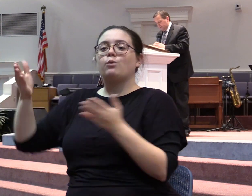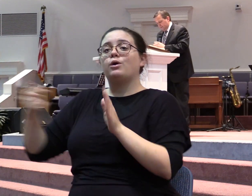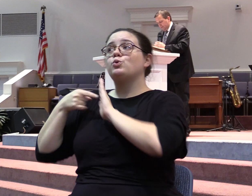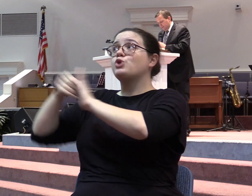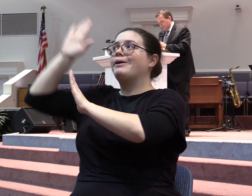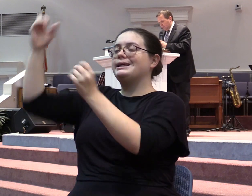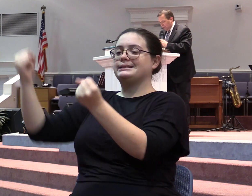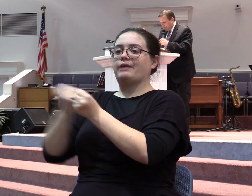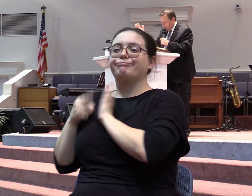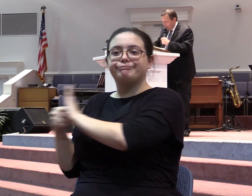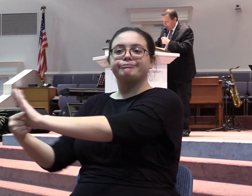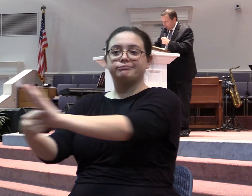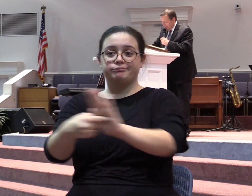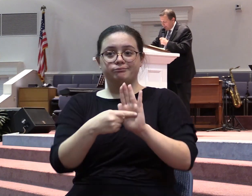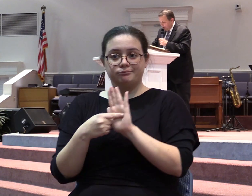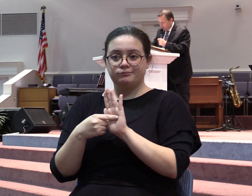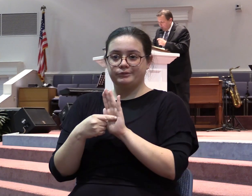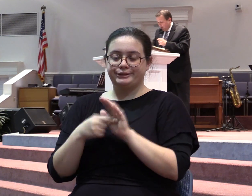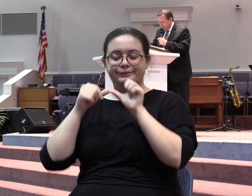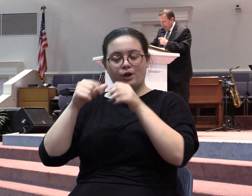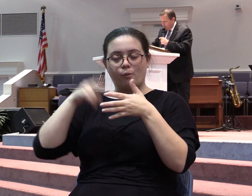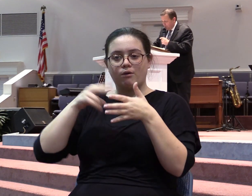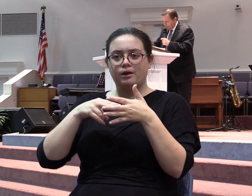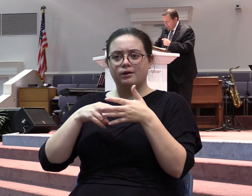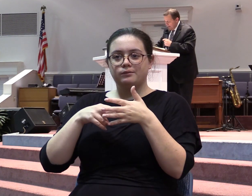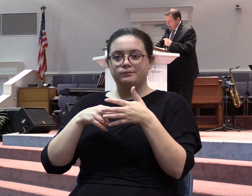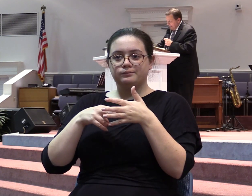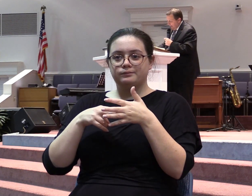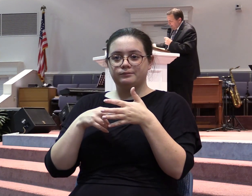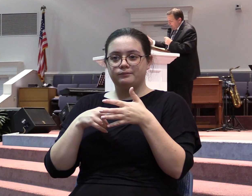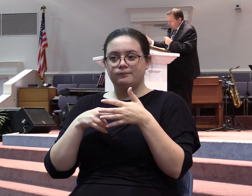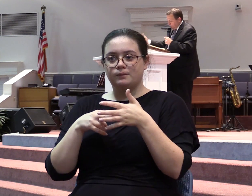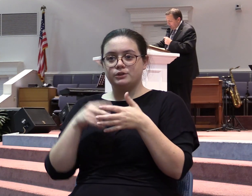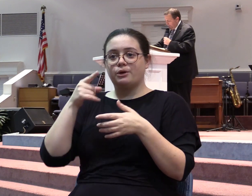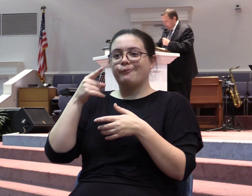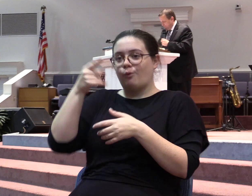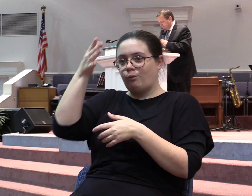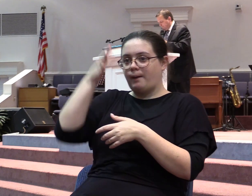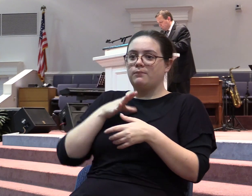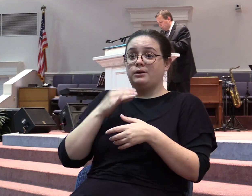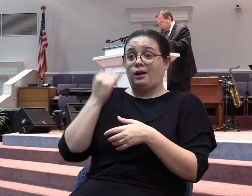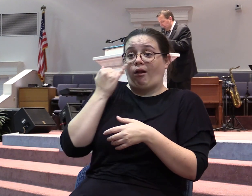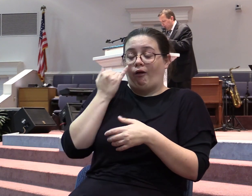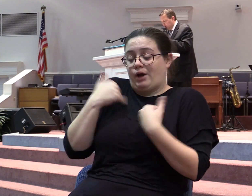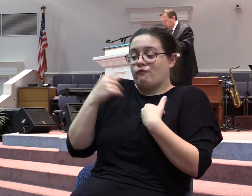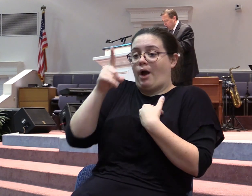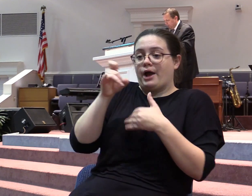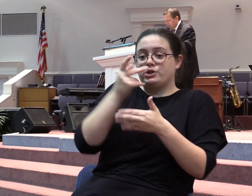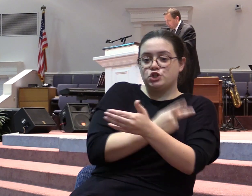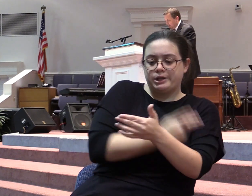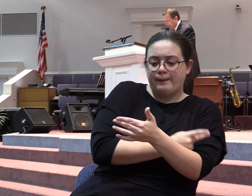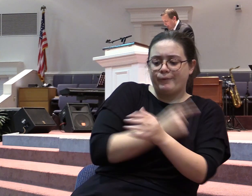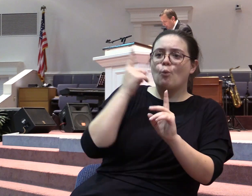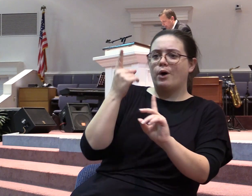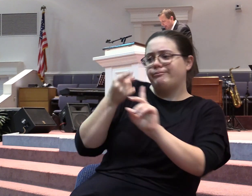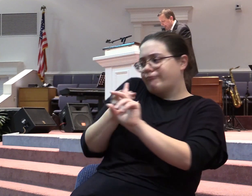Christ. So let's keep reading in our text, verse 4. What man of you, having 100 sheep, if he lose one of them,